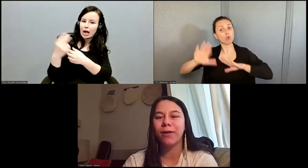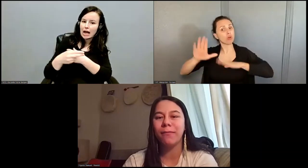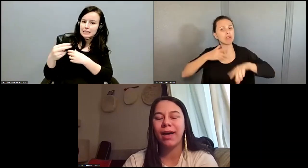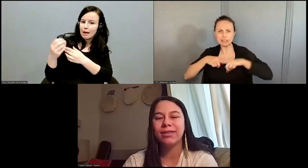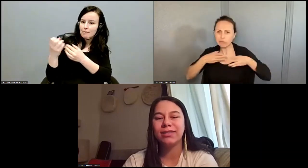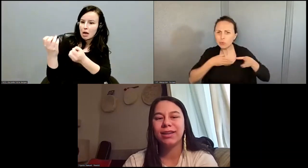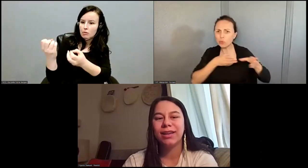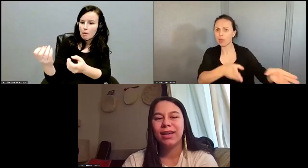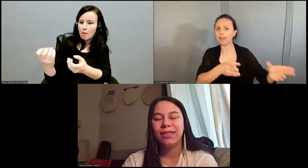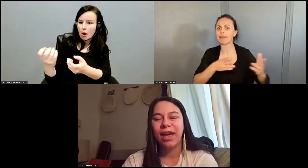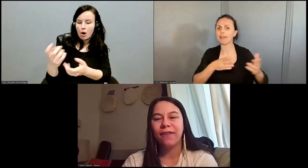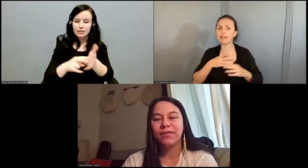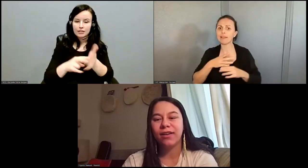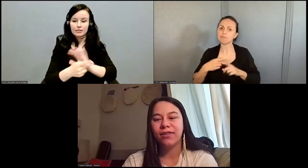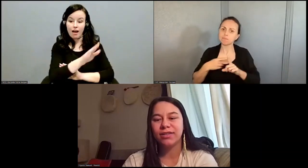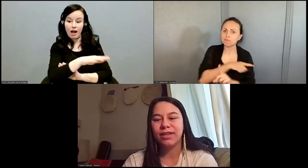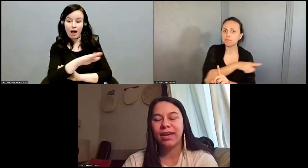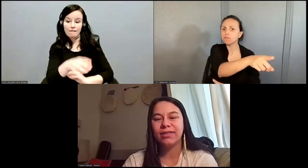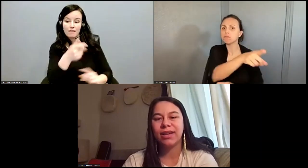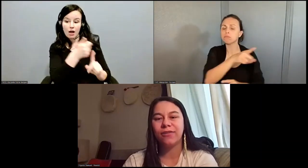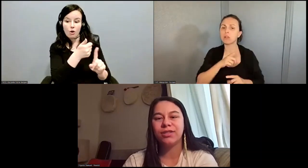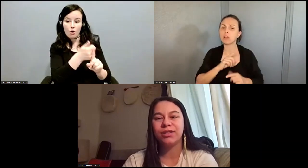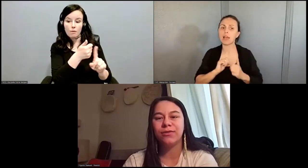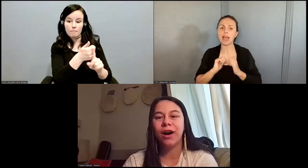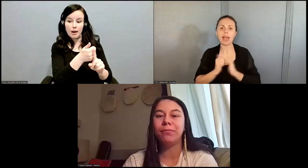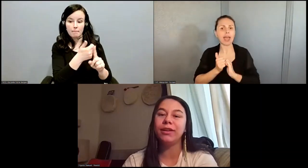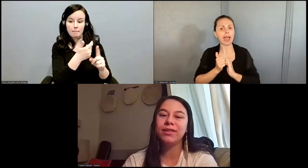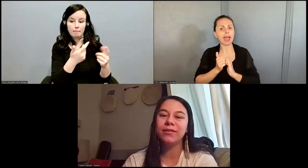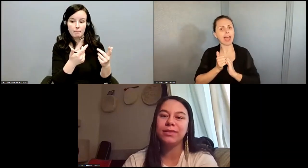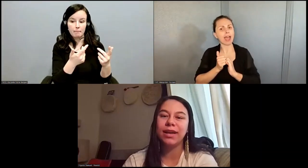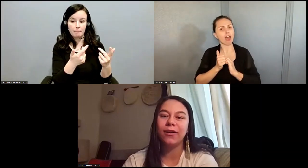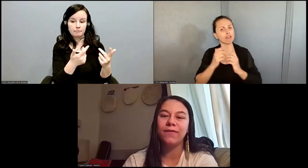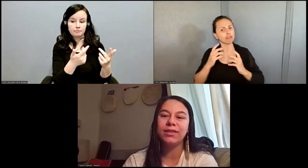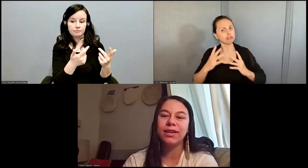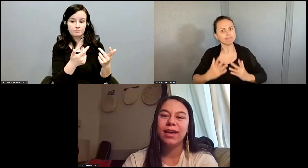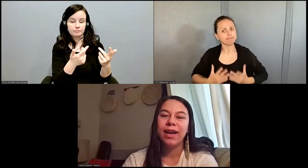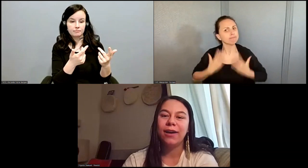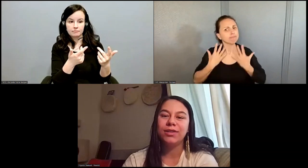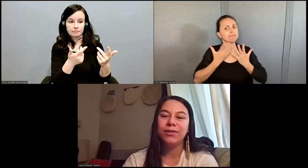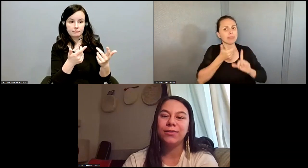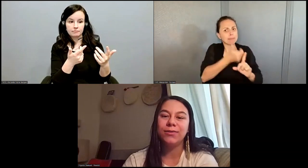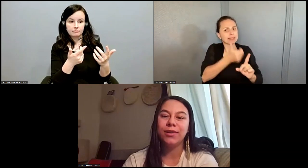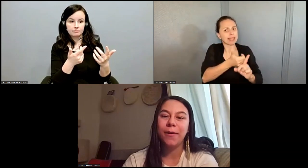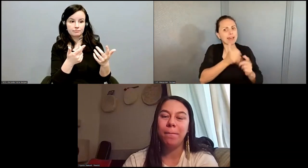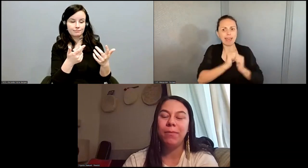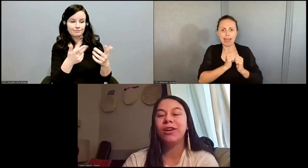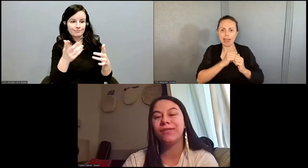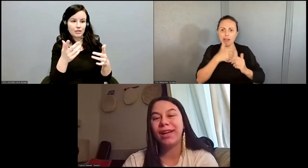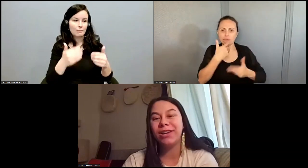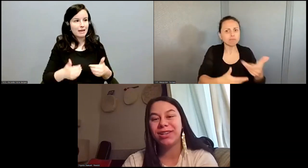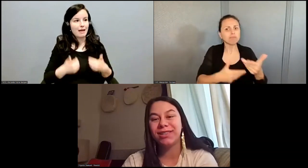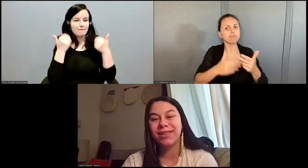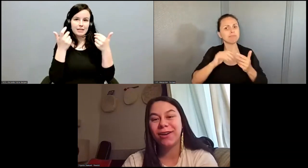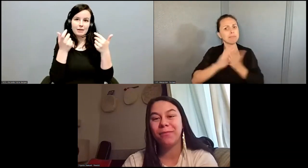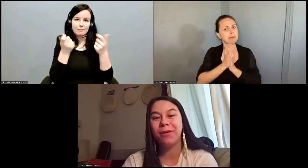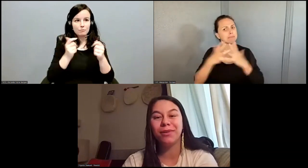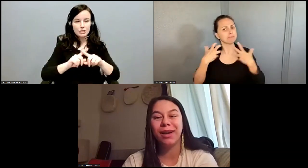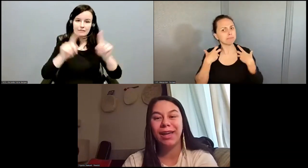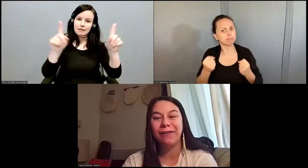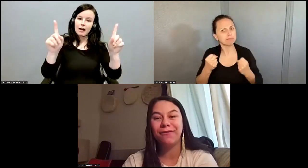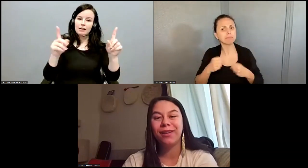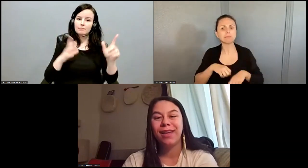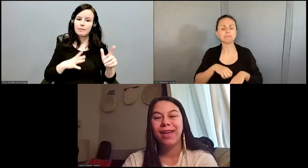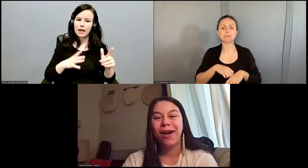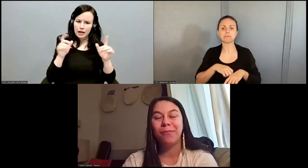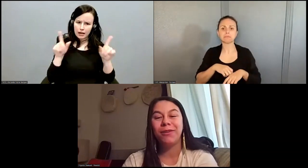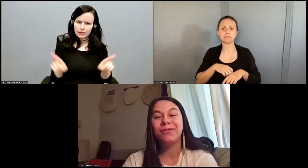different format. They have to understand how to uplift themselves, how to be courageous, how to be